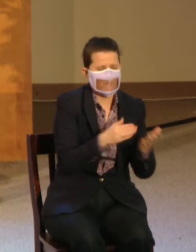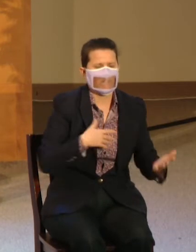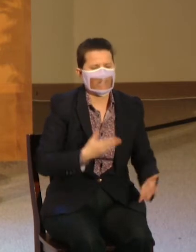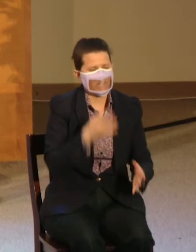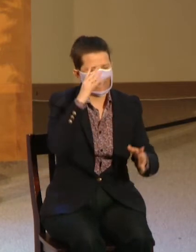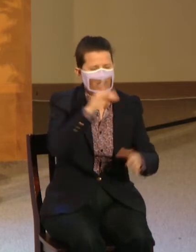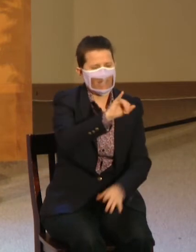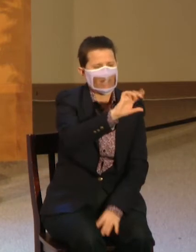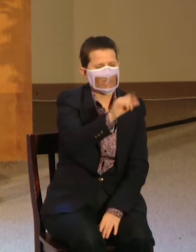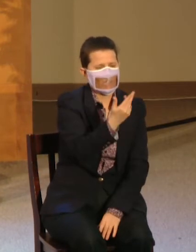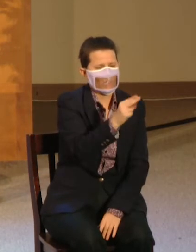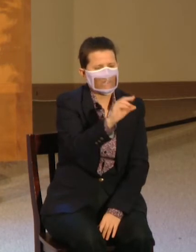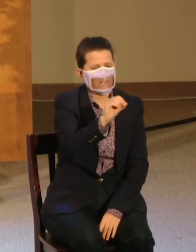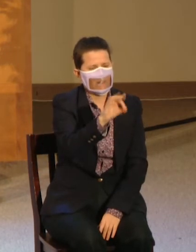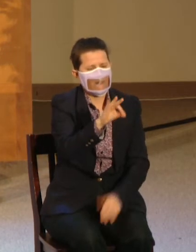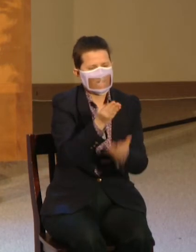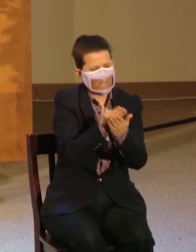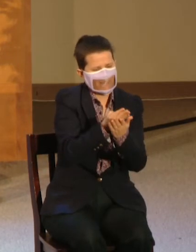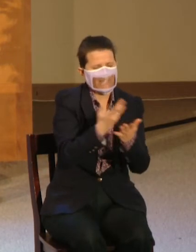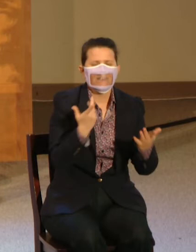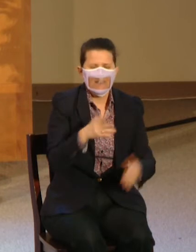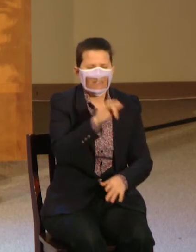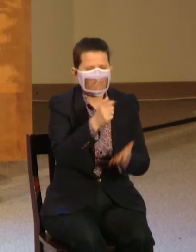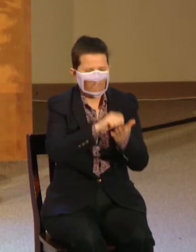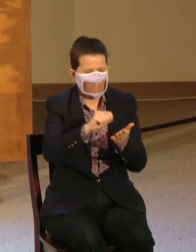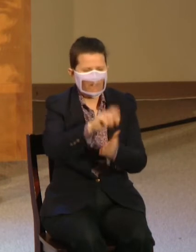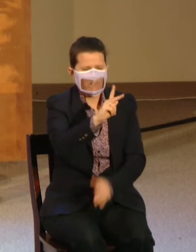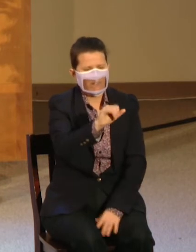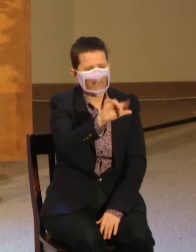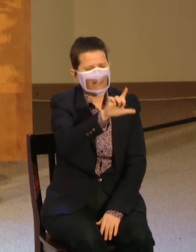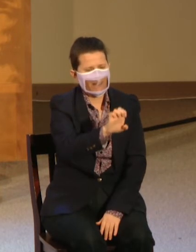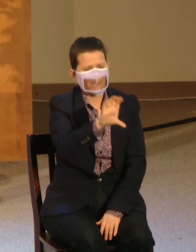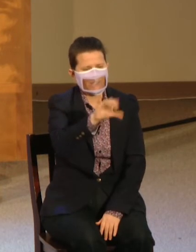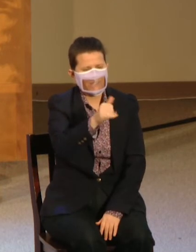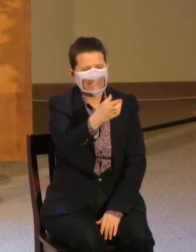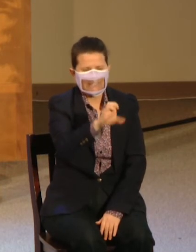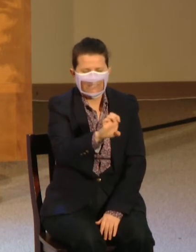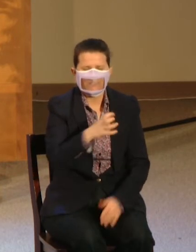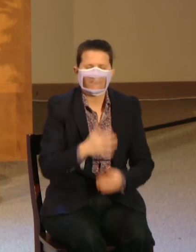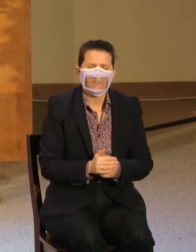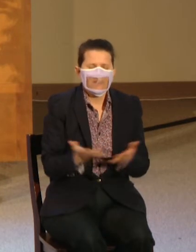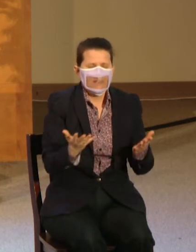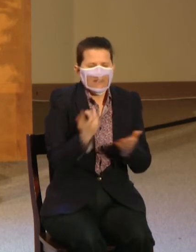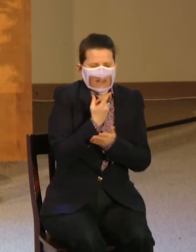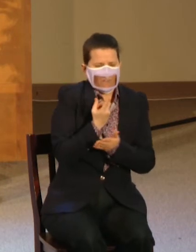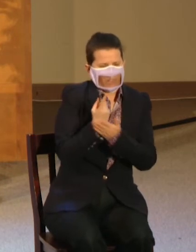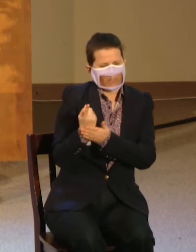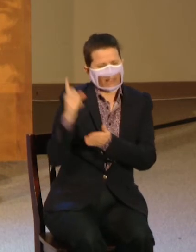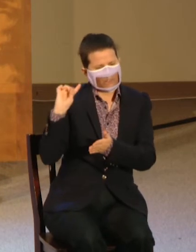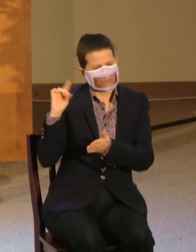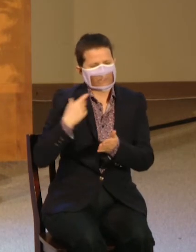value and how valuable we are and recognizing that value.